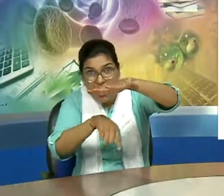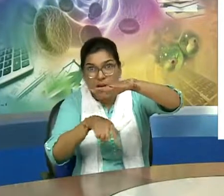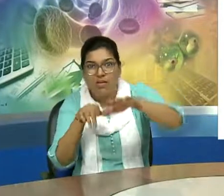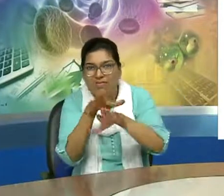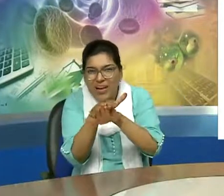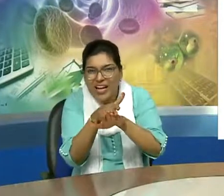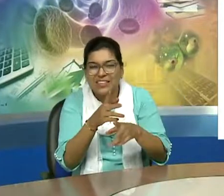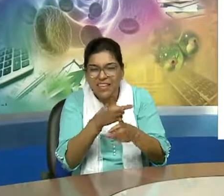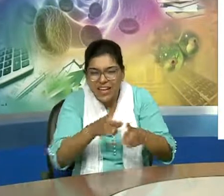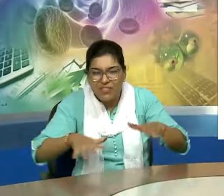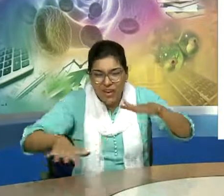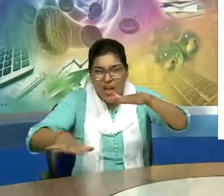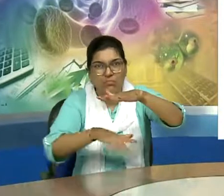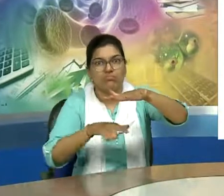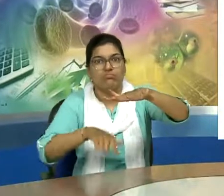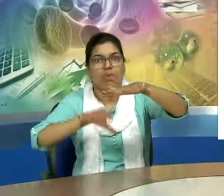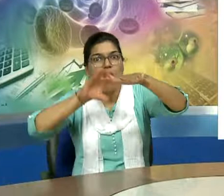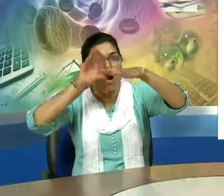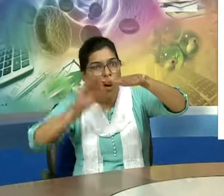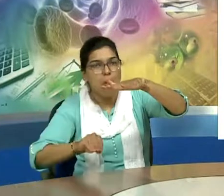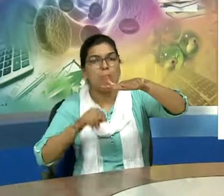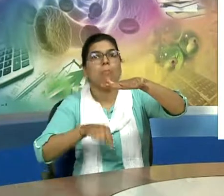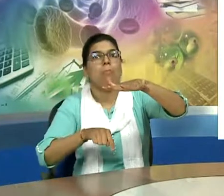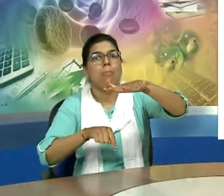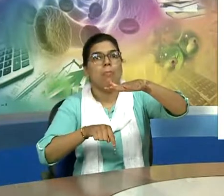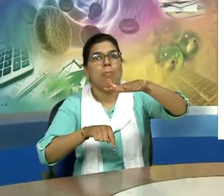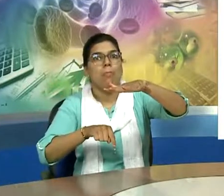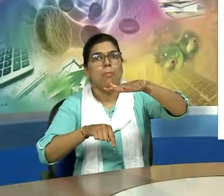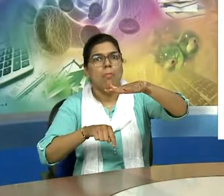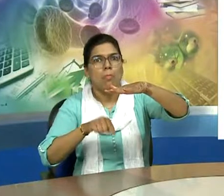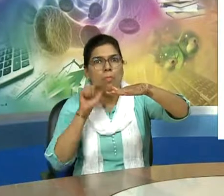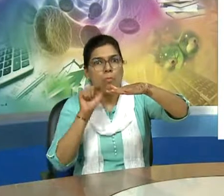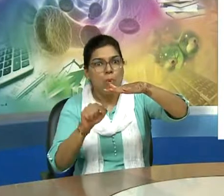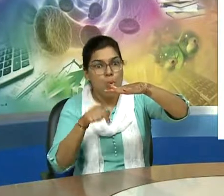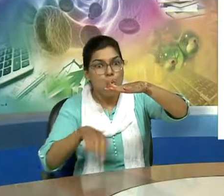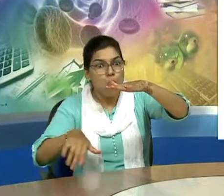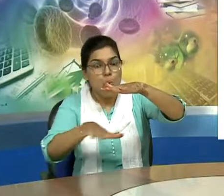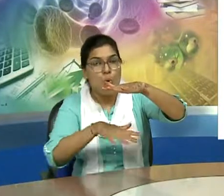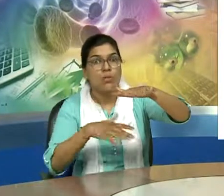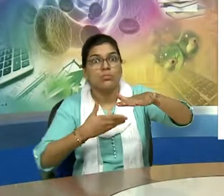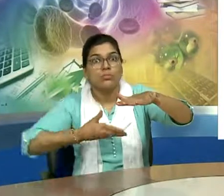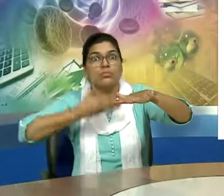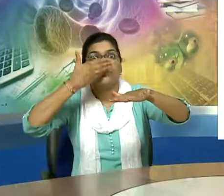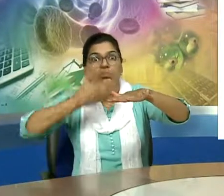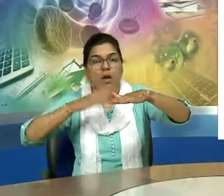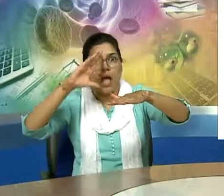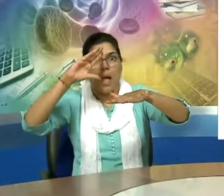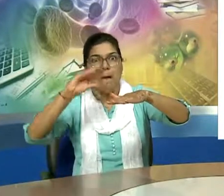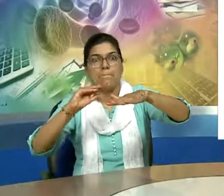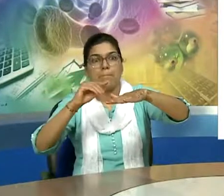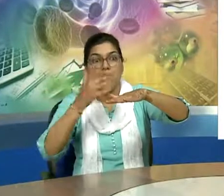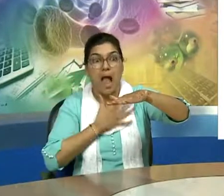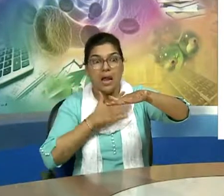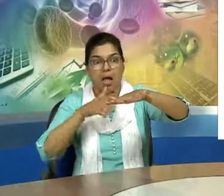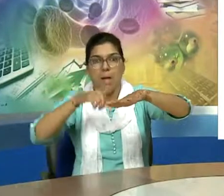block the passage or the movement of air under the water, which leads to the death